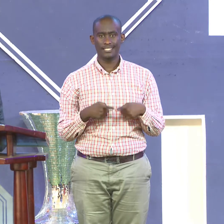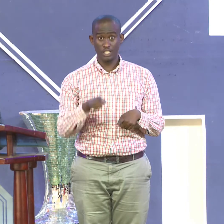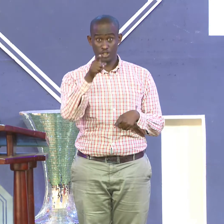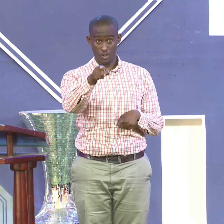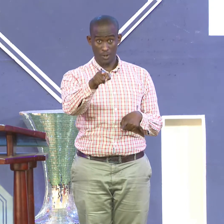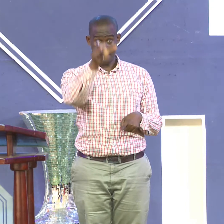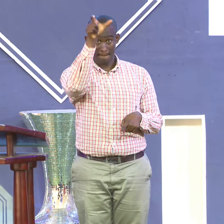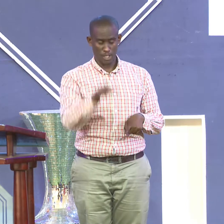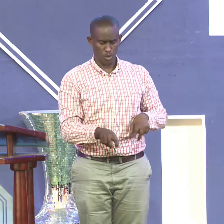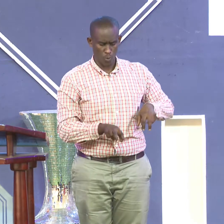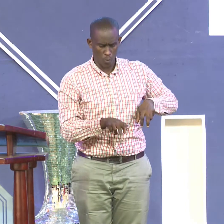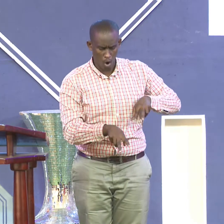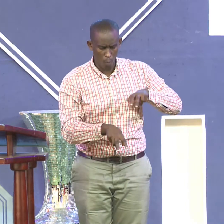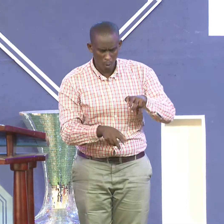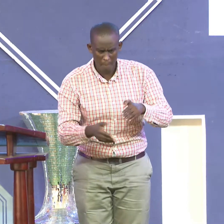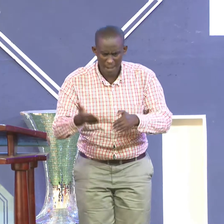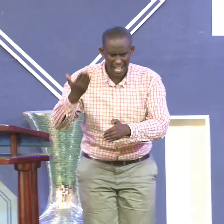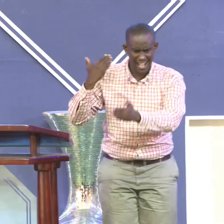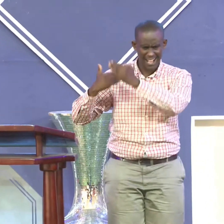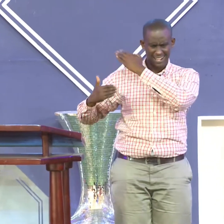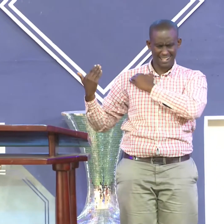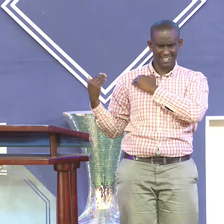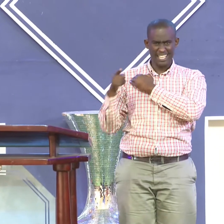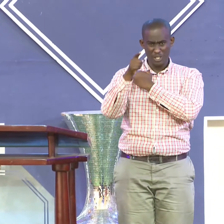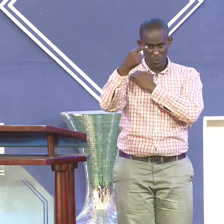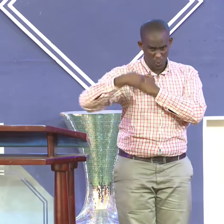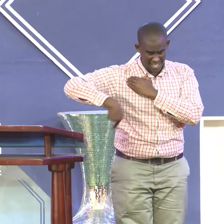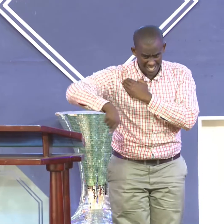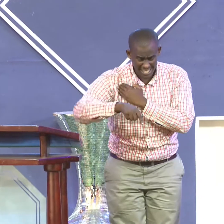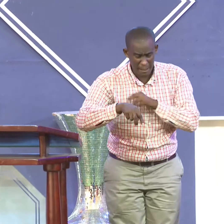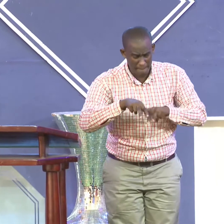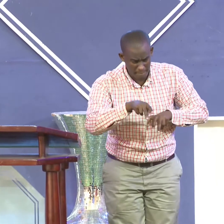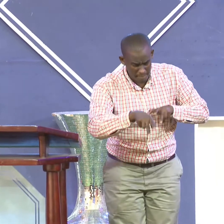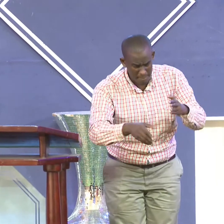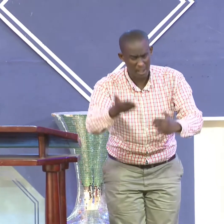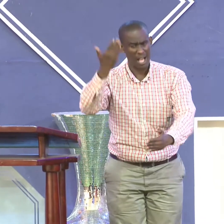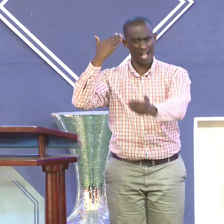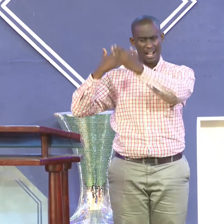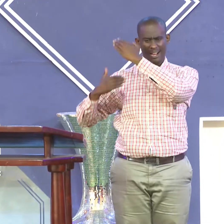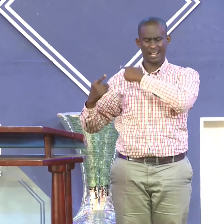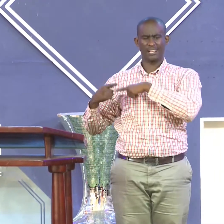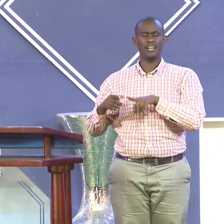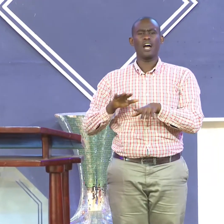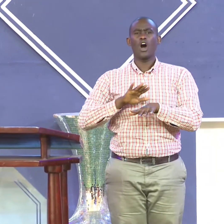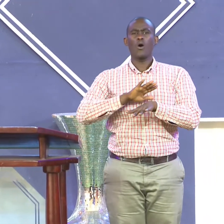been. Every time you backslide, every time we backslide,